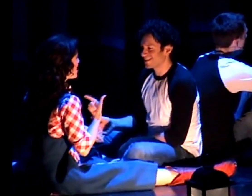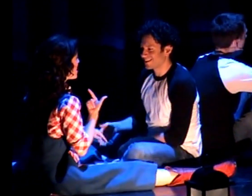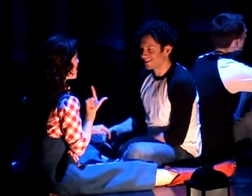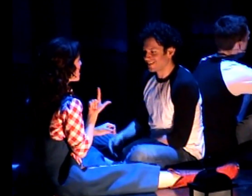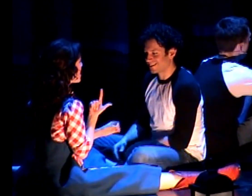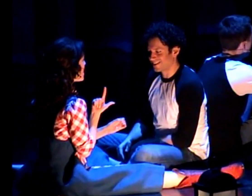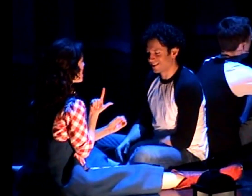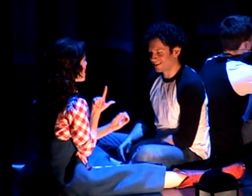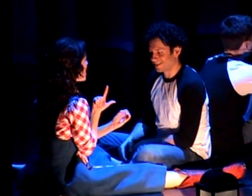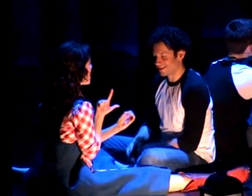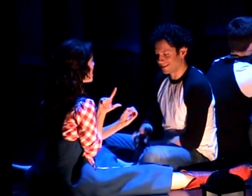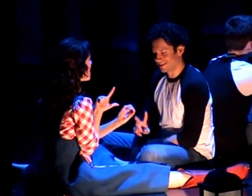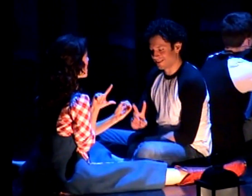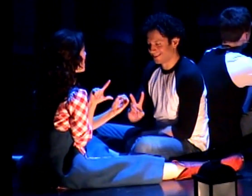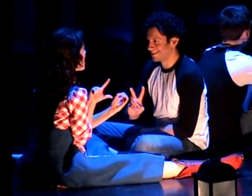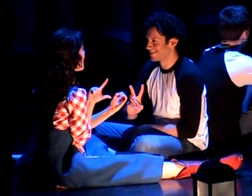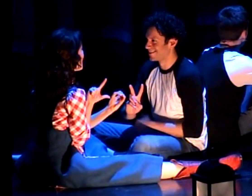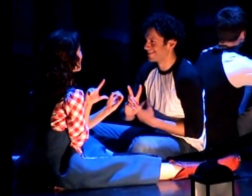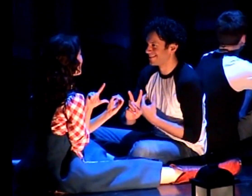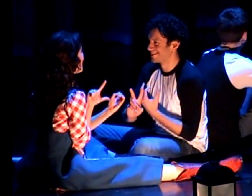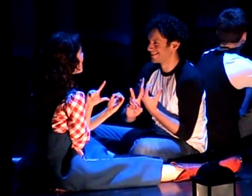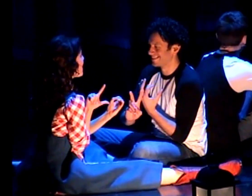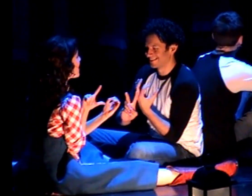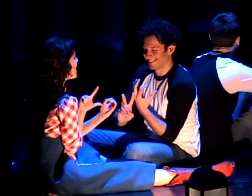love.